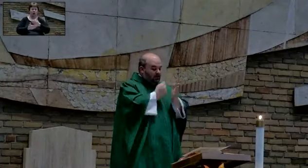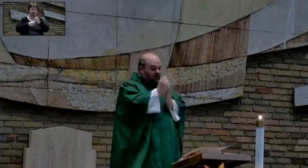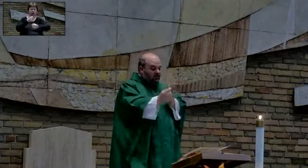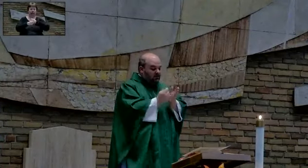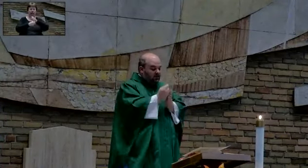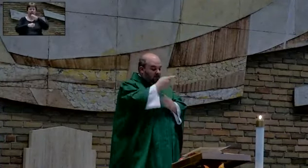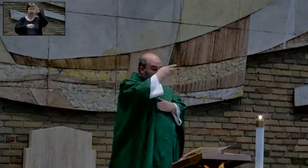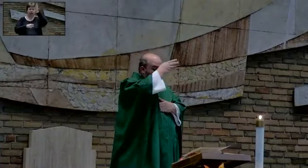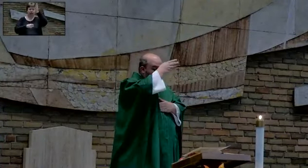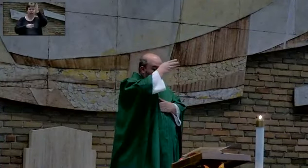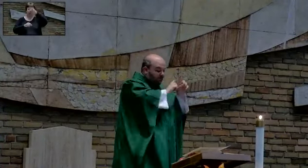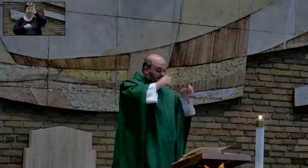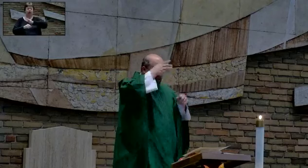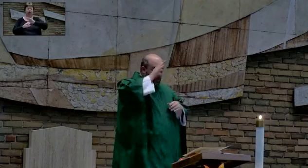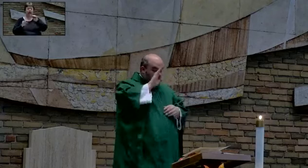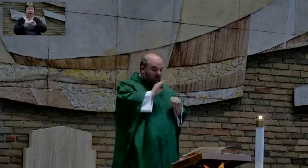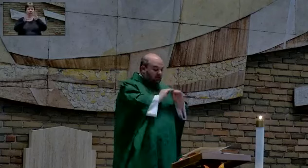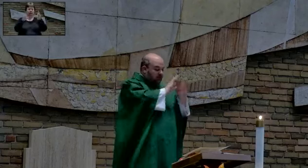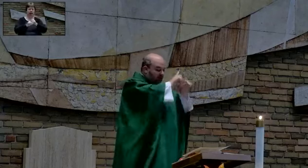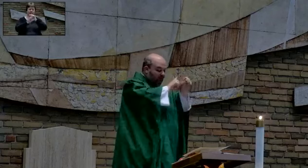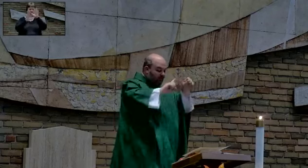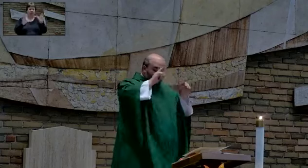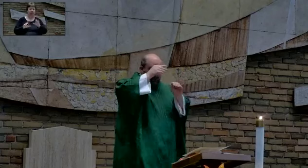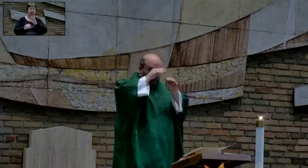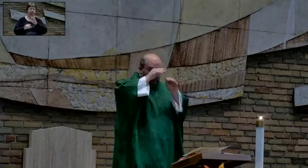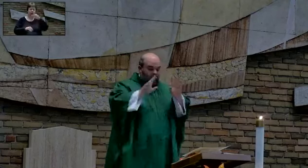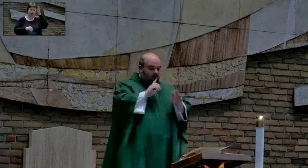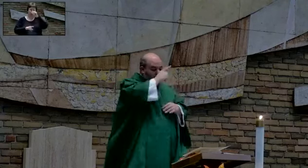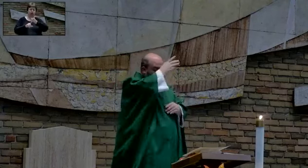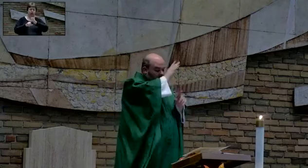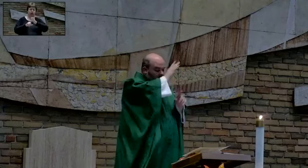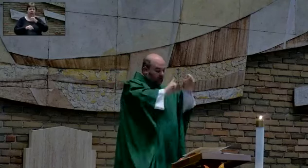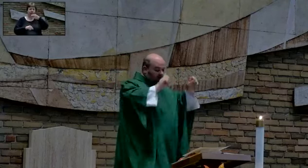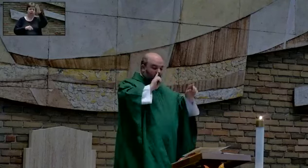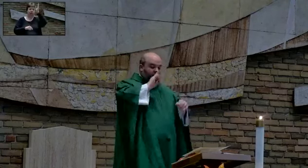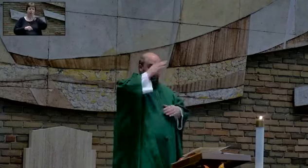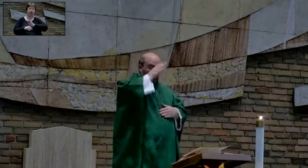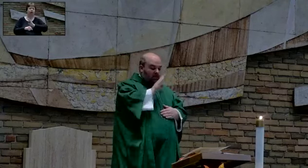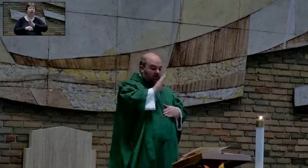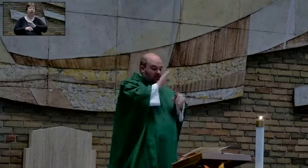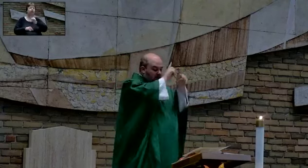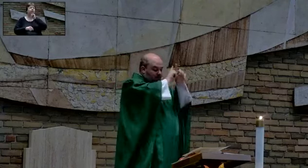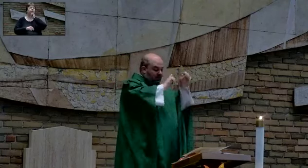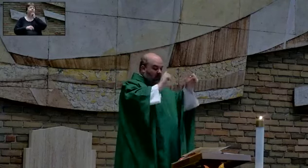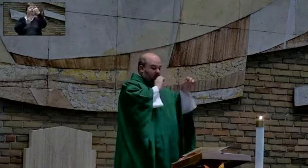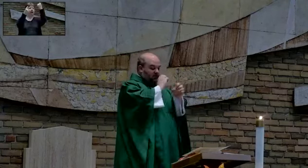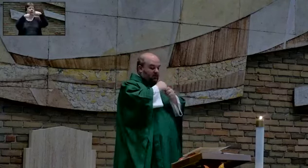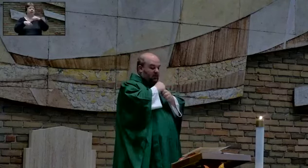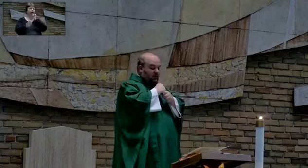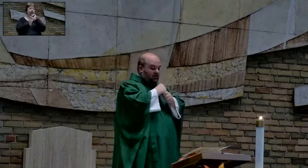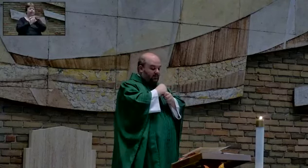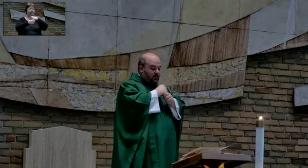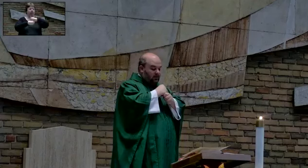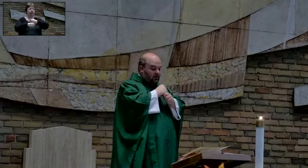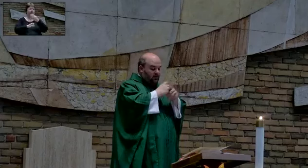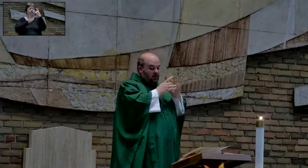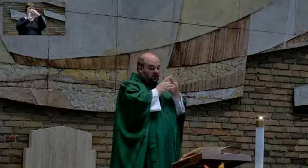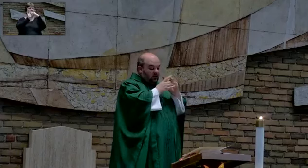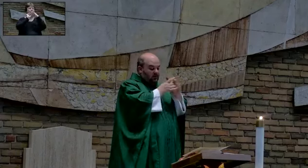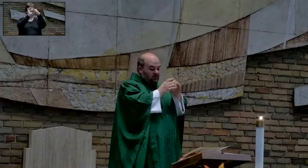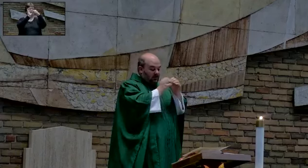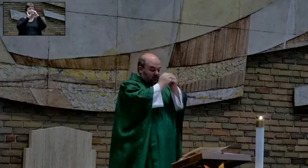all ages, God from God, light from light, true God from true God, begotten, not